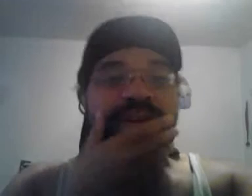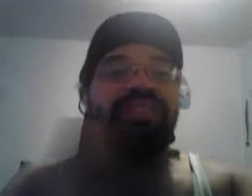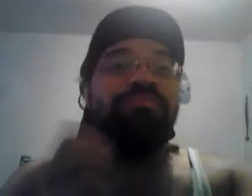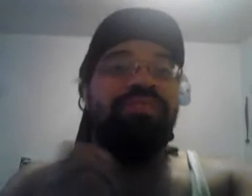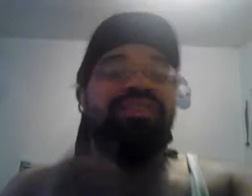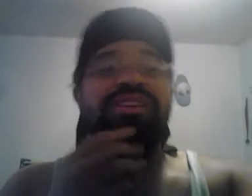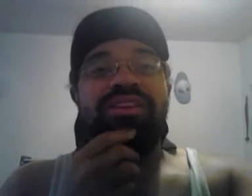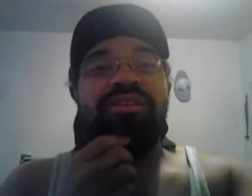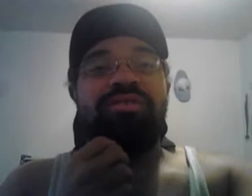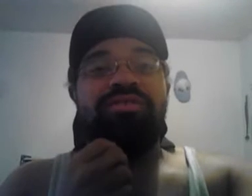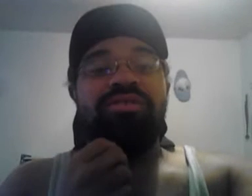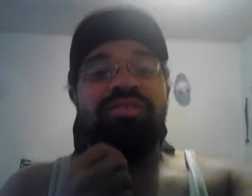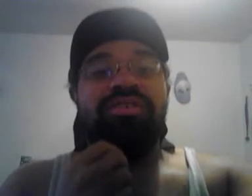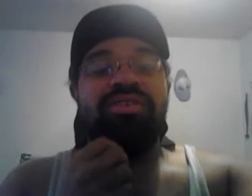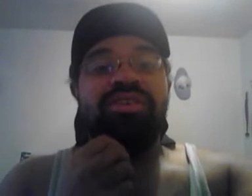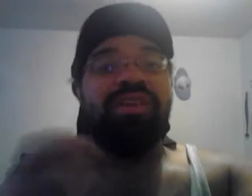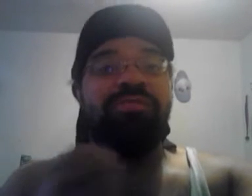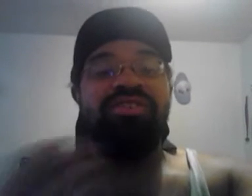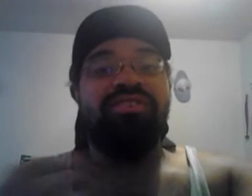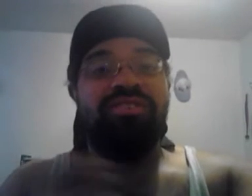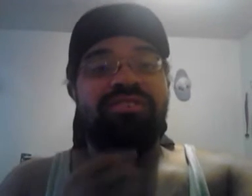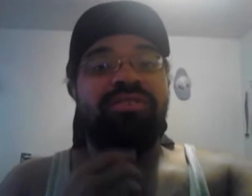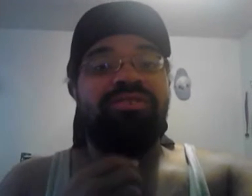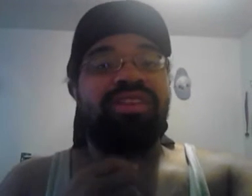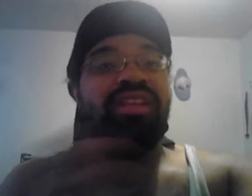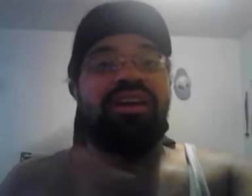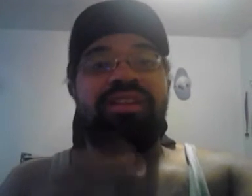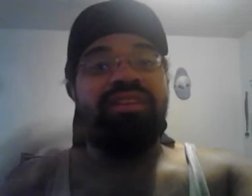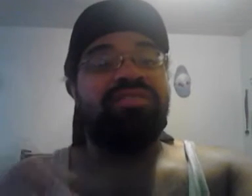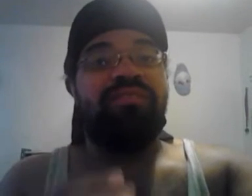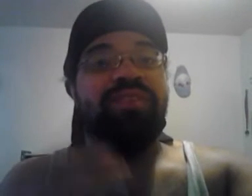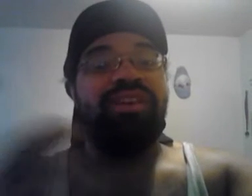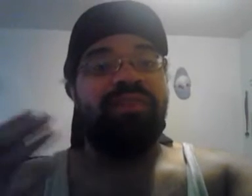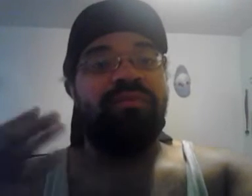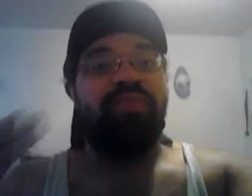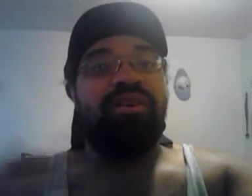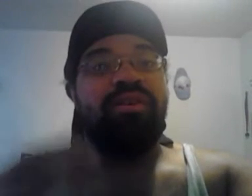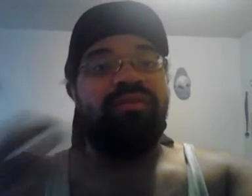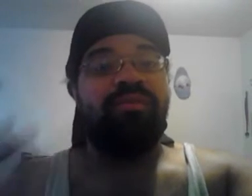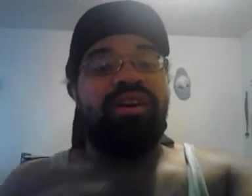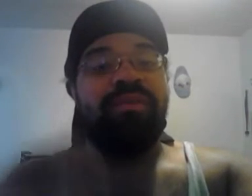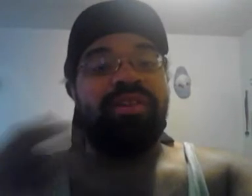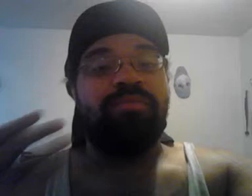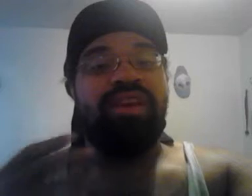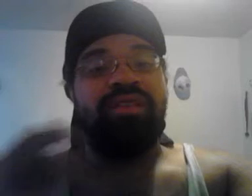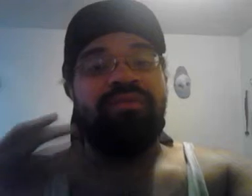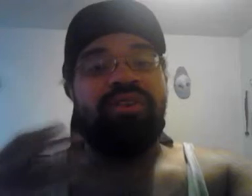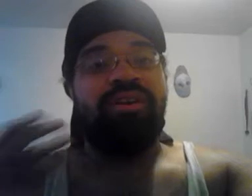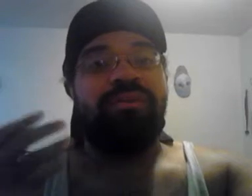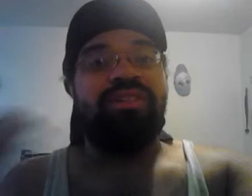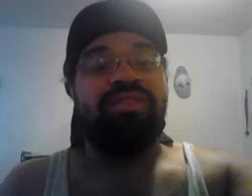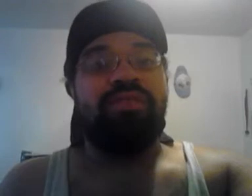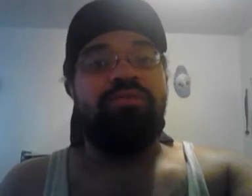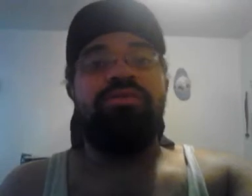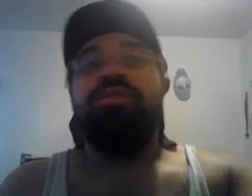a million years. Get with the girls and all that stuff, become fully developed as a man and developed as an adult.